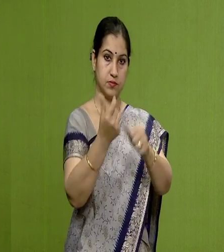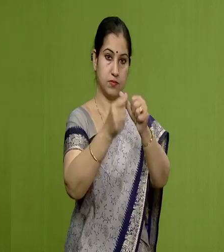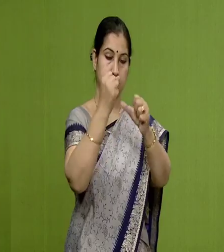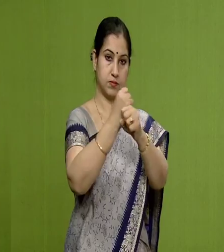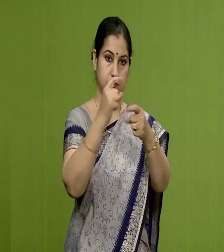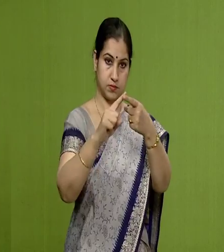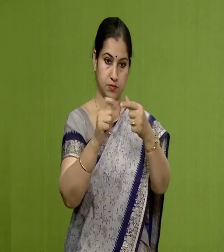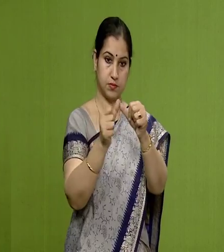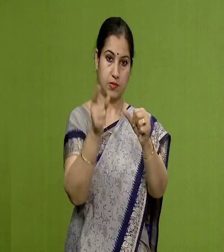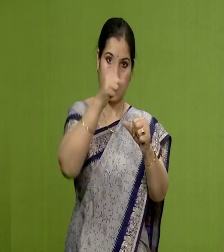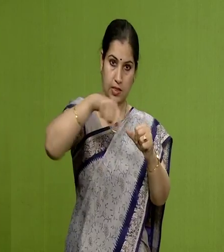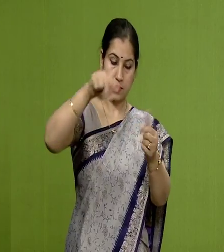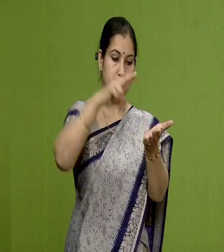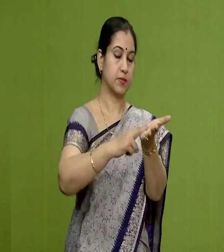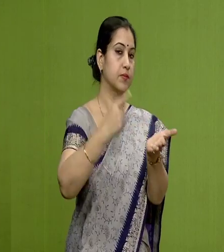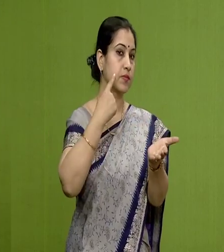signlanguage@nios.ac.in. Thank you.